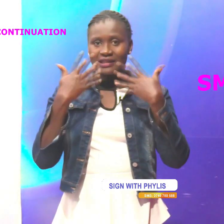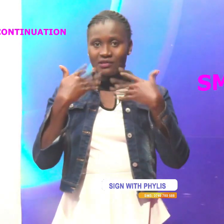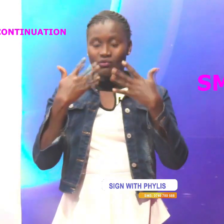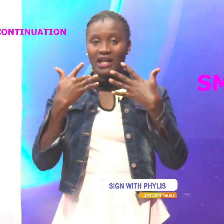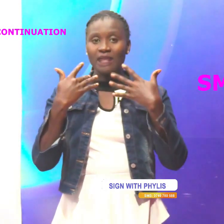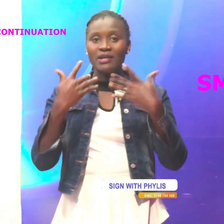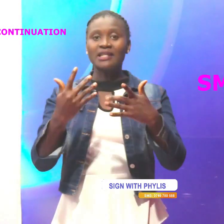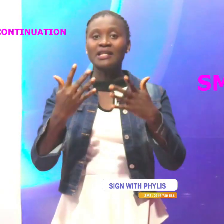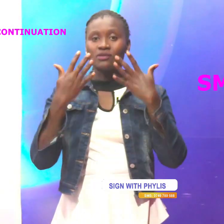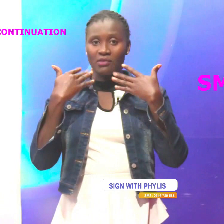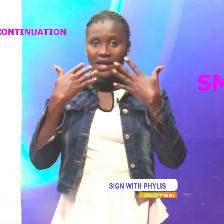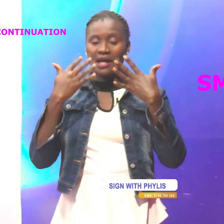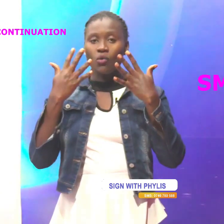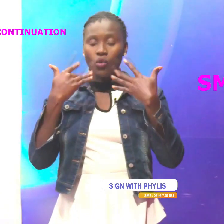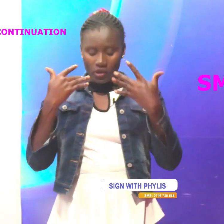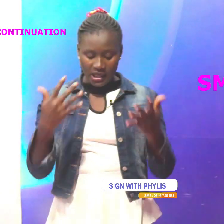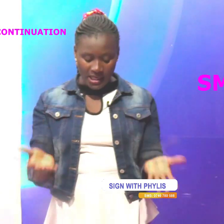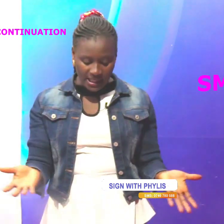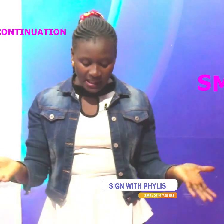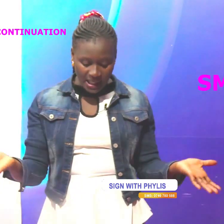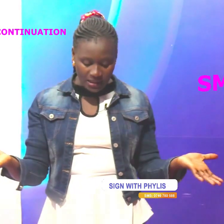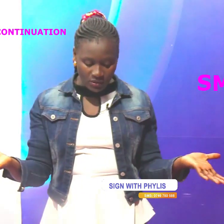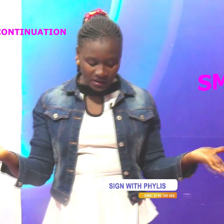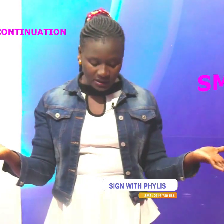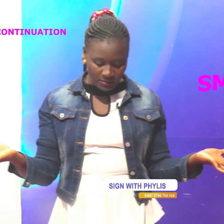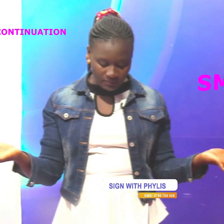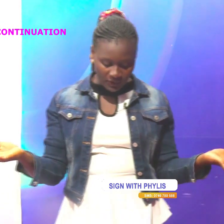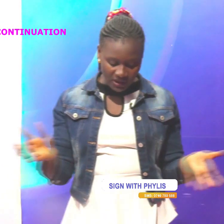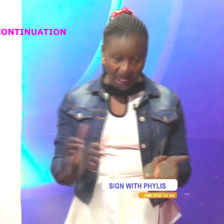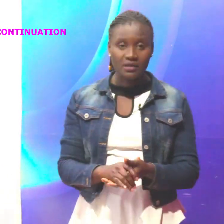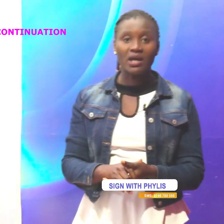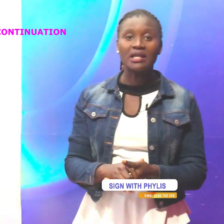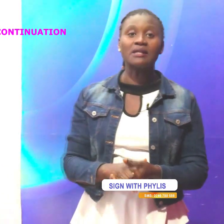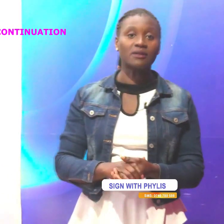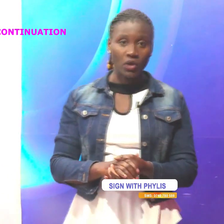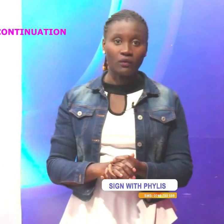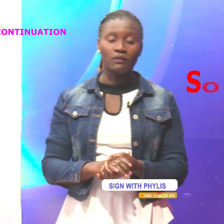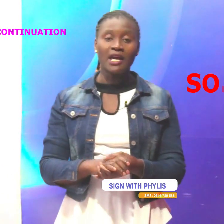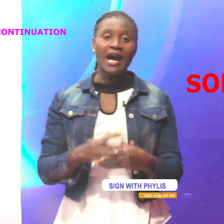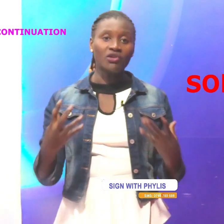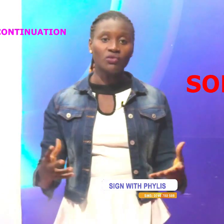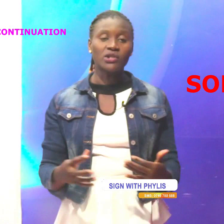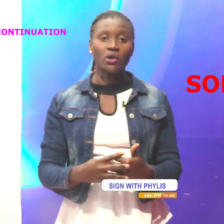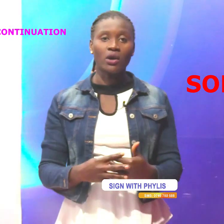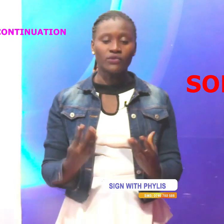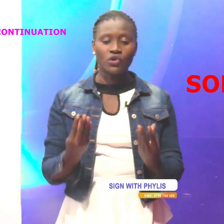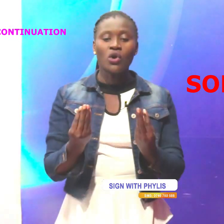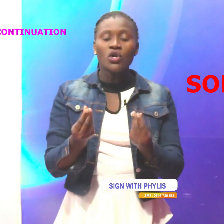smelling, but smell good. And then what? Our next word is solve. How do we solve? So